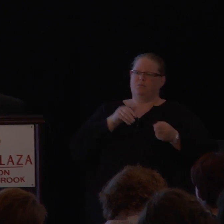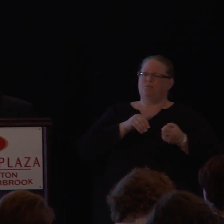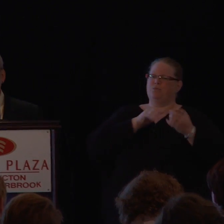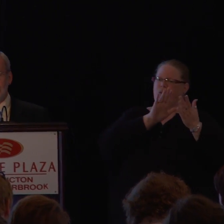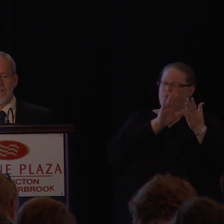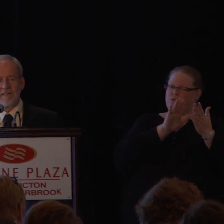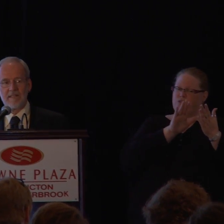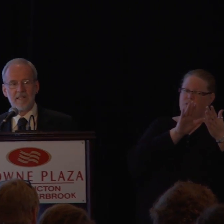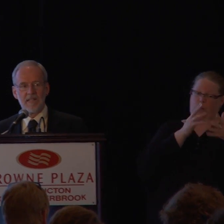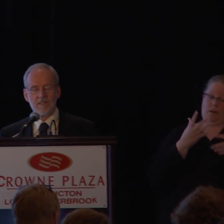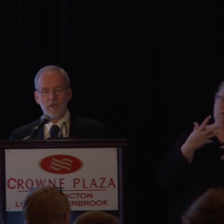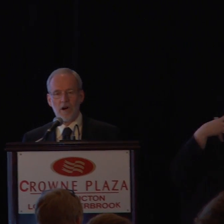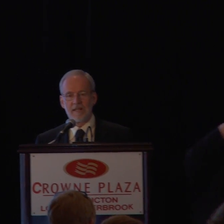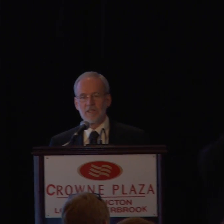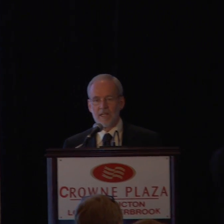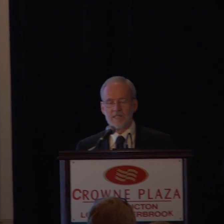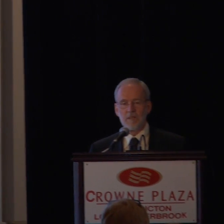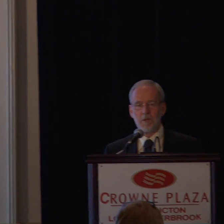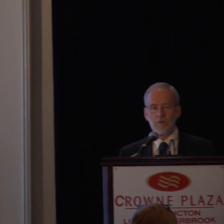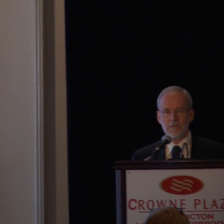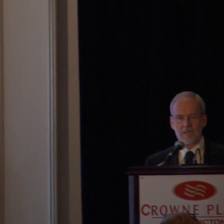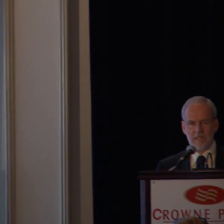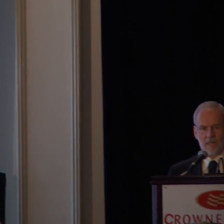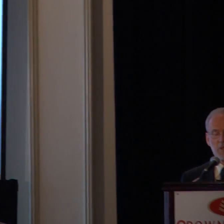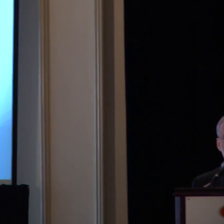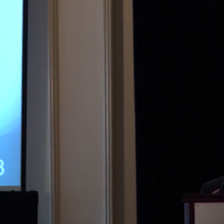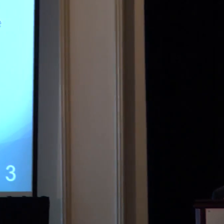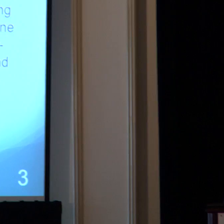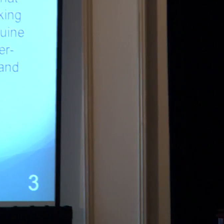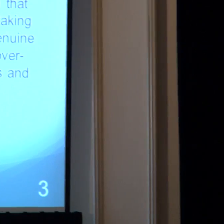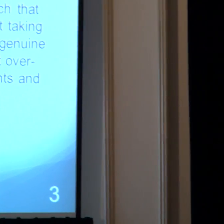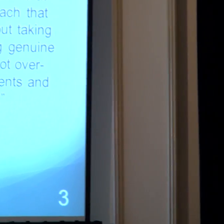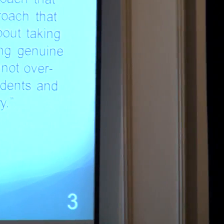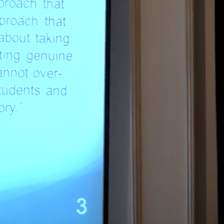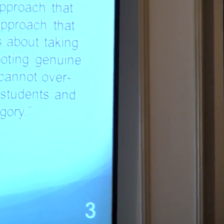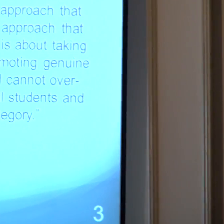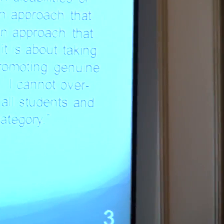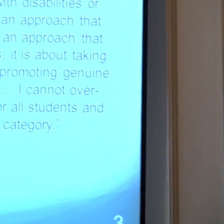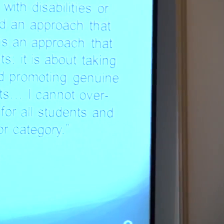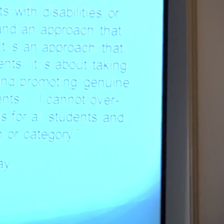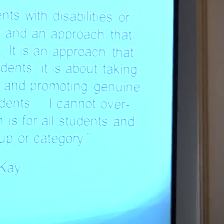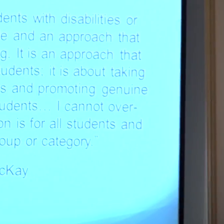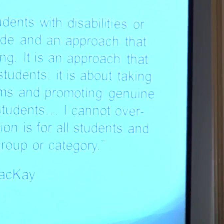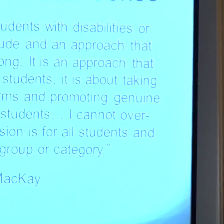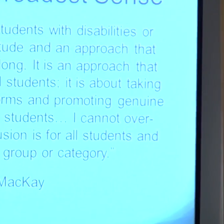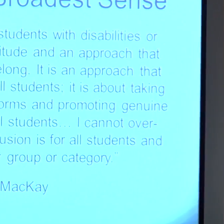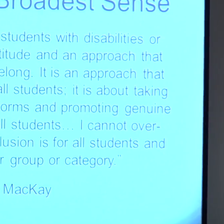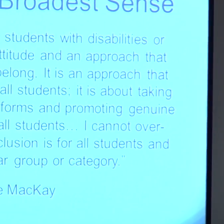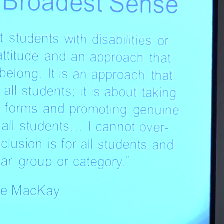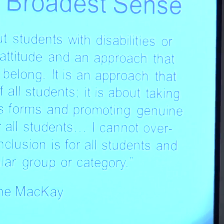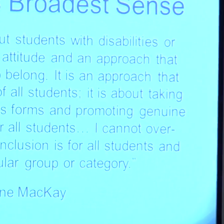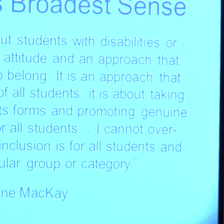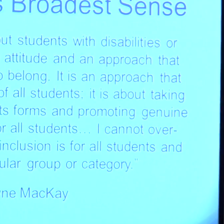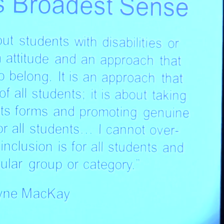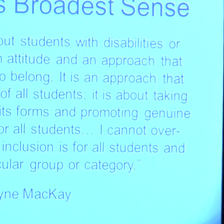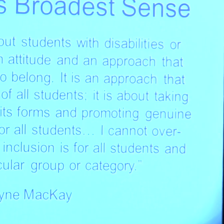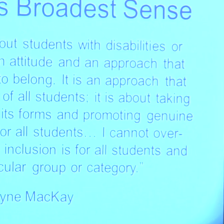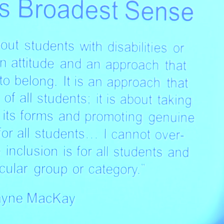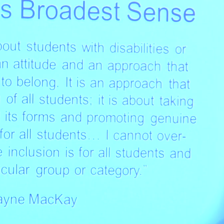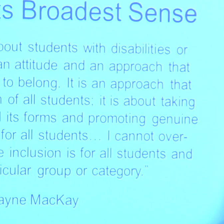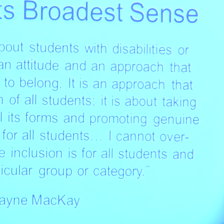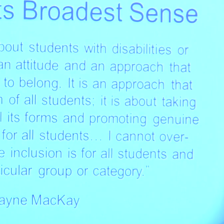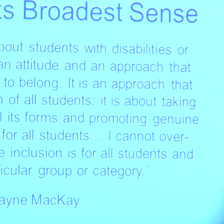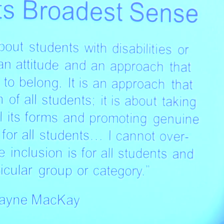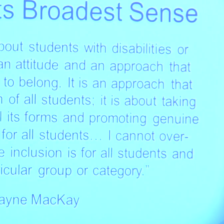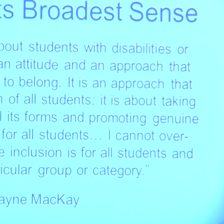its broadest sense, is not just about including those with disabilities. It obviously includes that, but it's not just that.